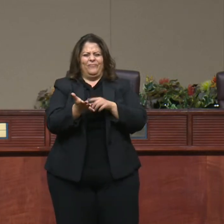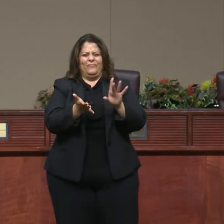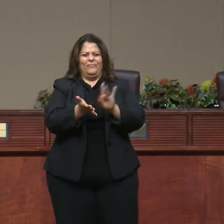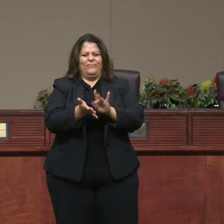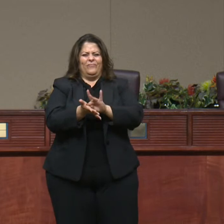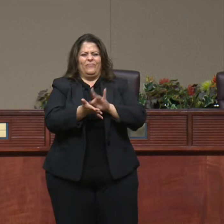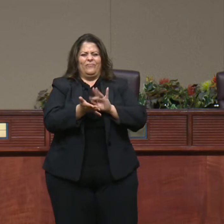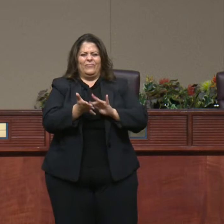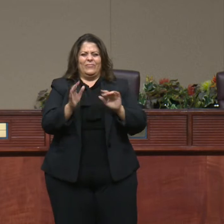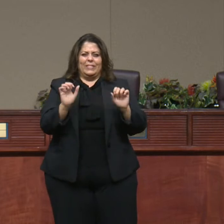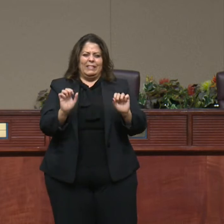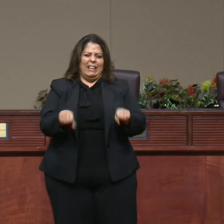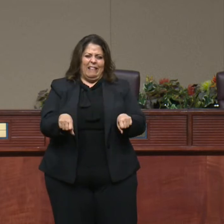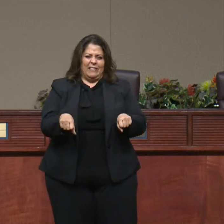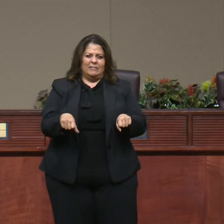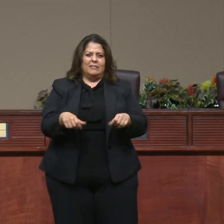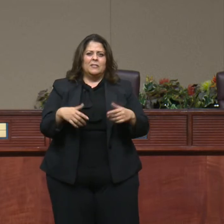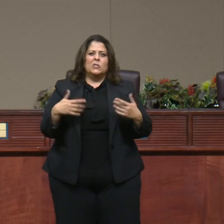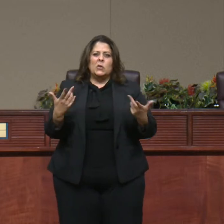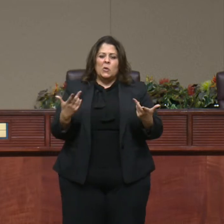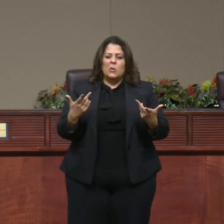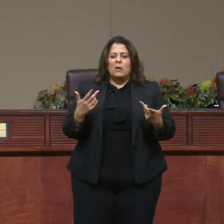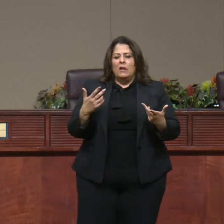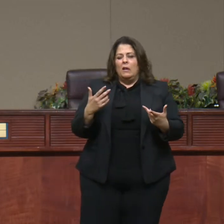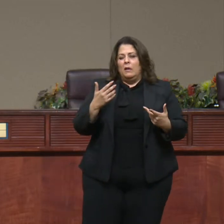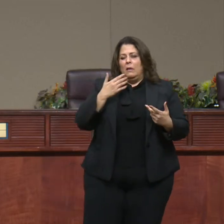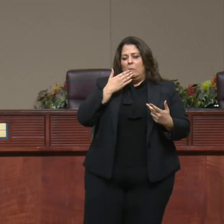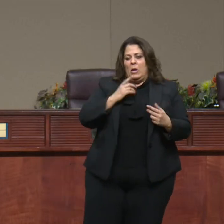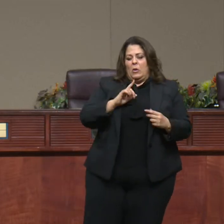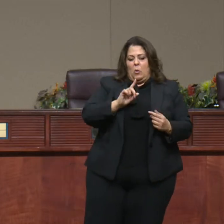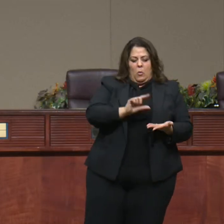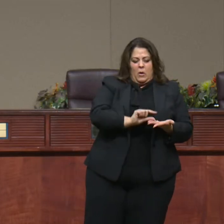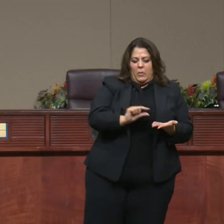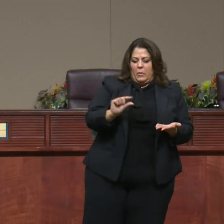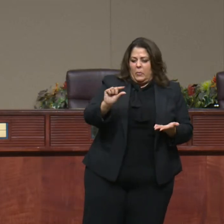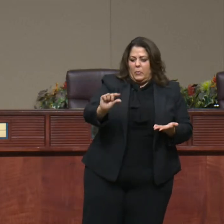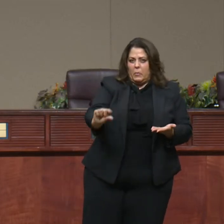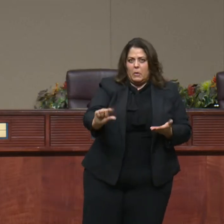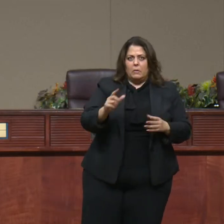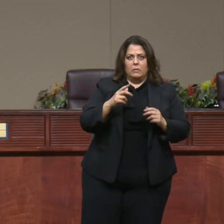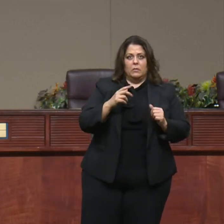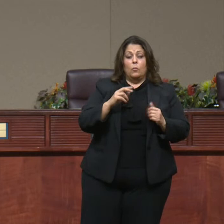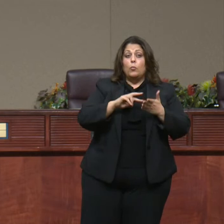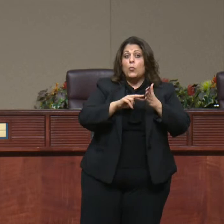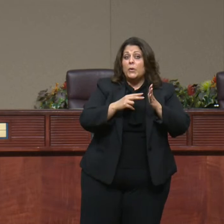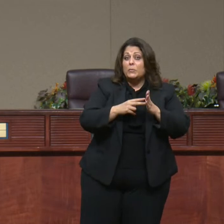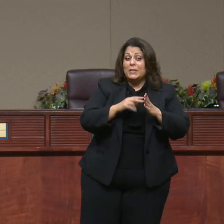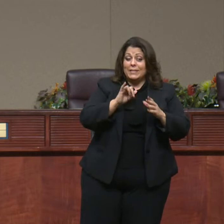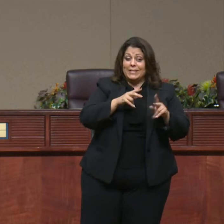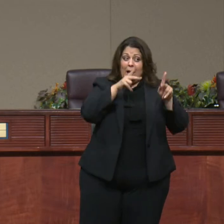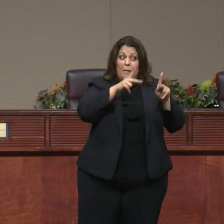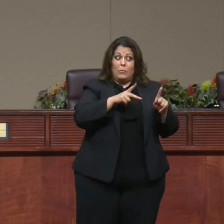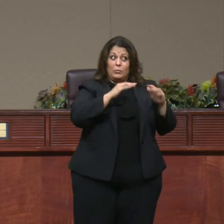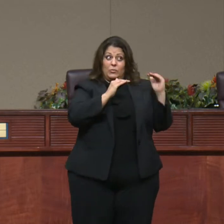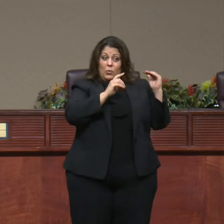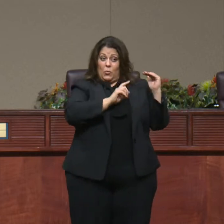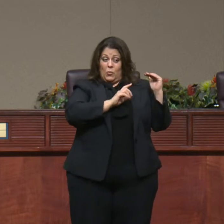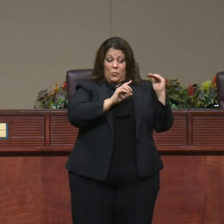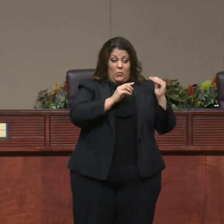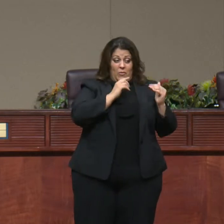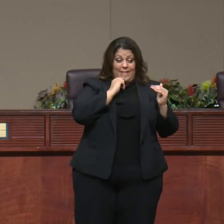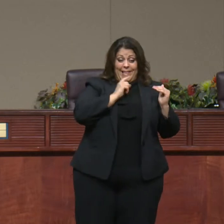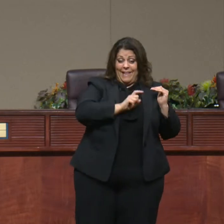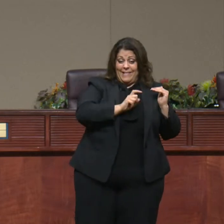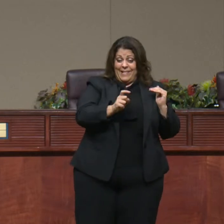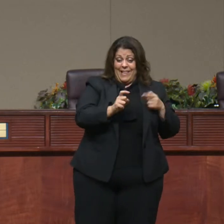at multiple times. So I think that it's important. What I'm saying to you is that the person who is preparing the items need to be safe in what